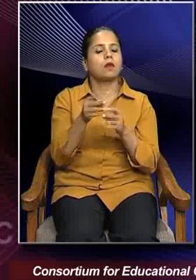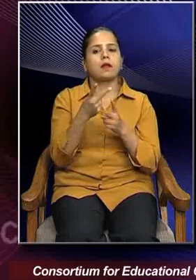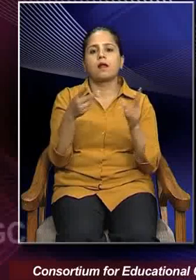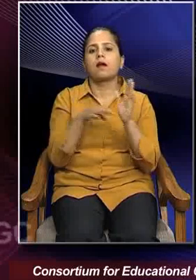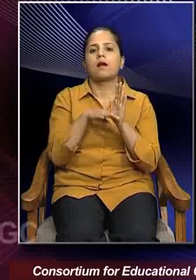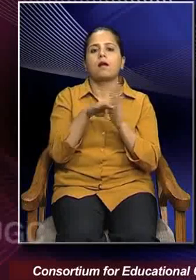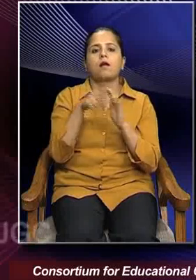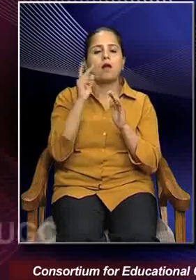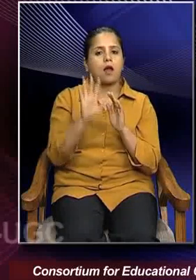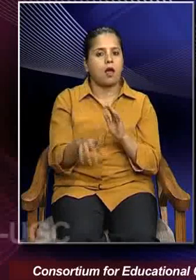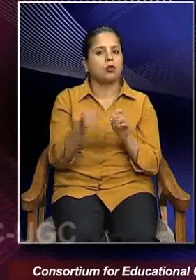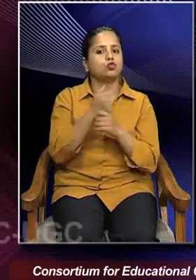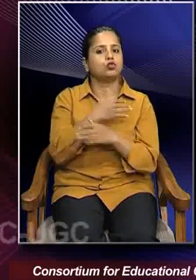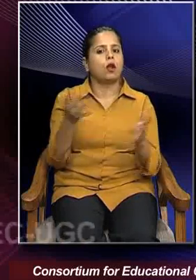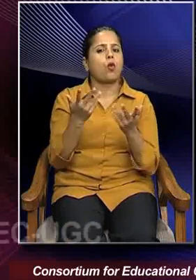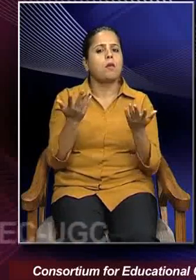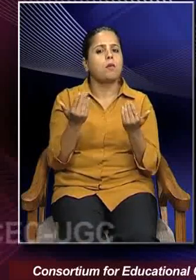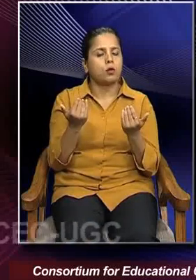levels or scopes of generality.